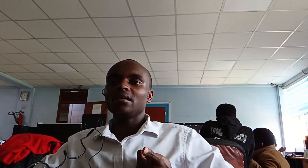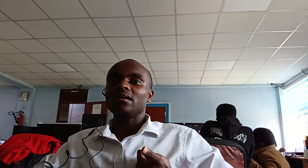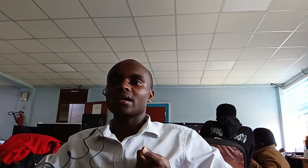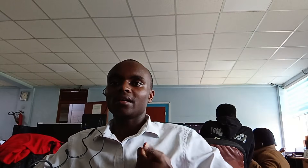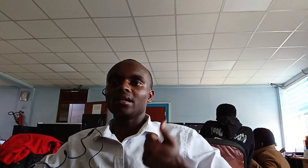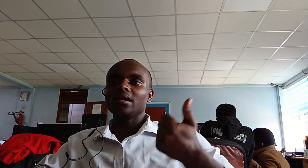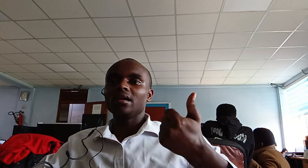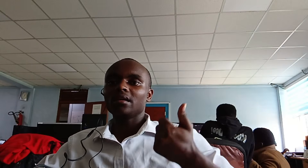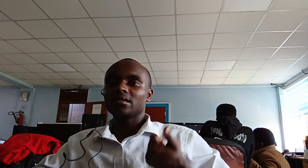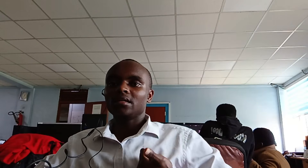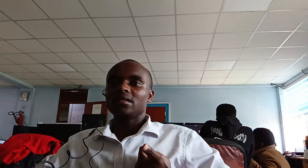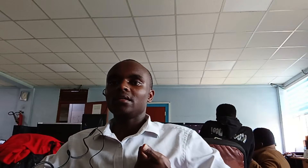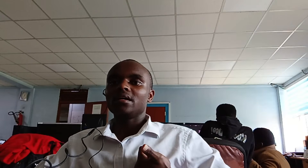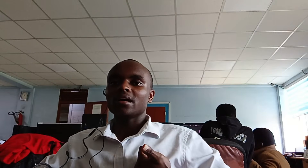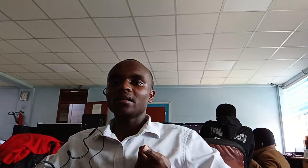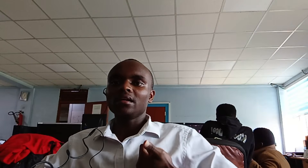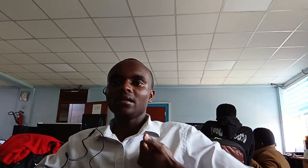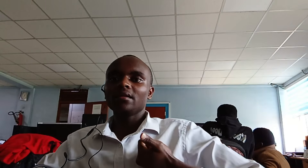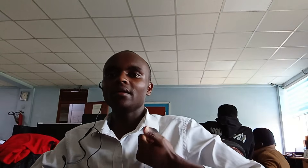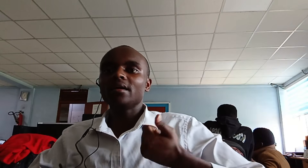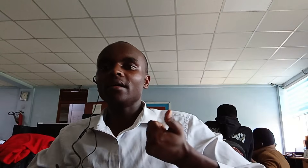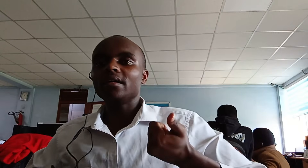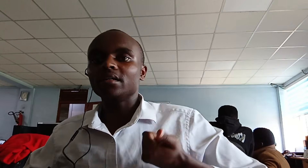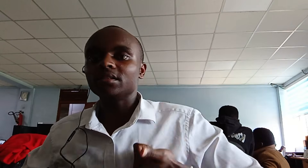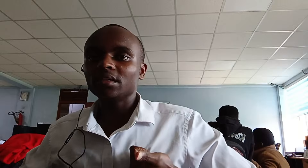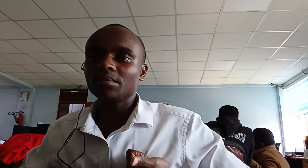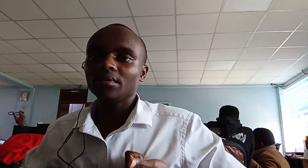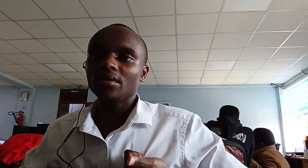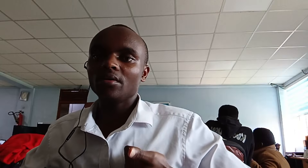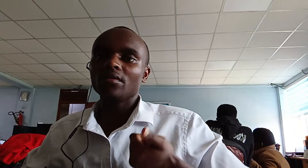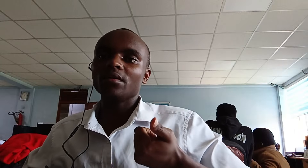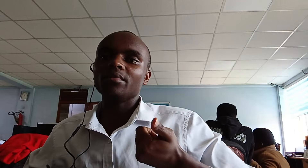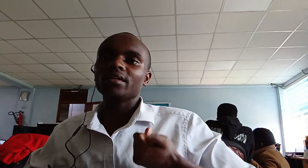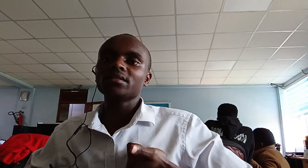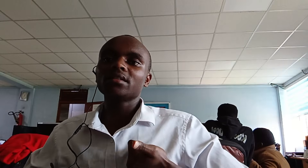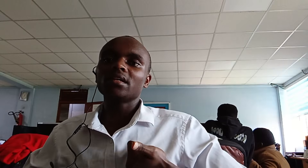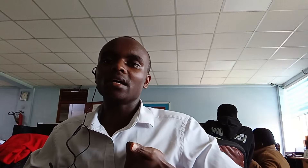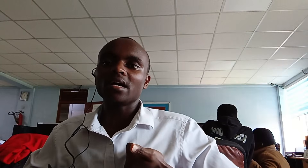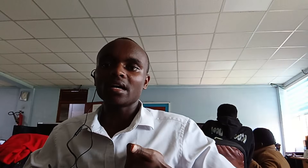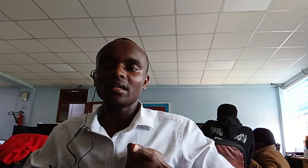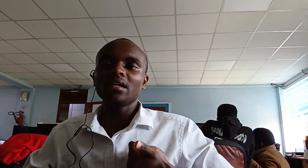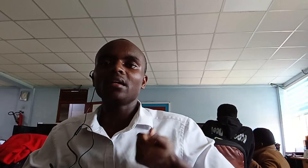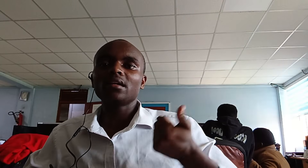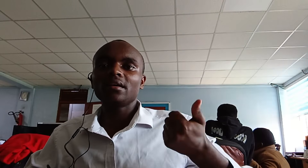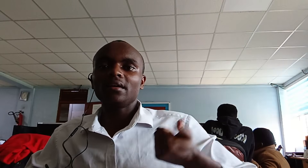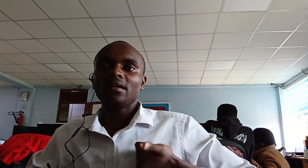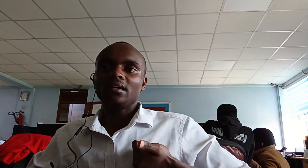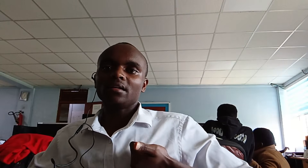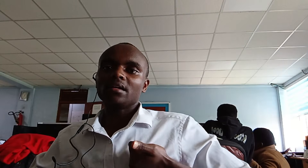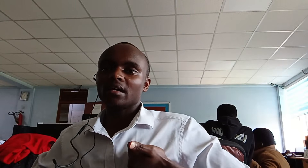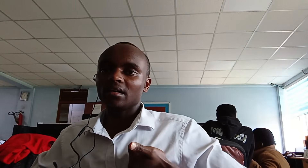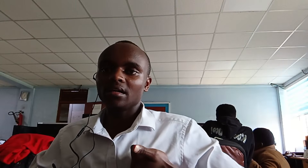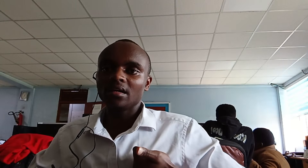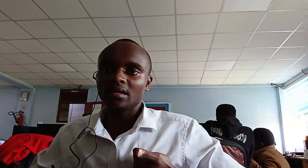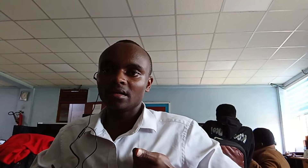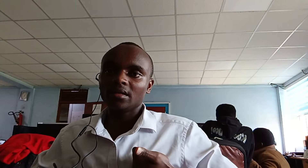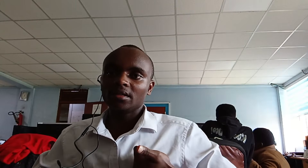girl, girl, A handship on the breast, girl, girl.